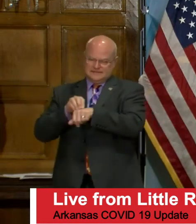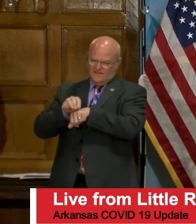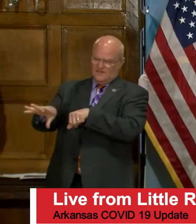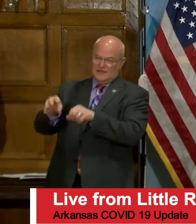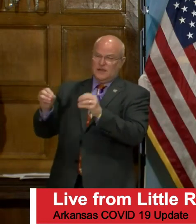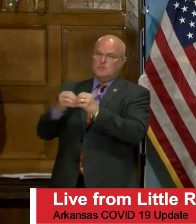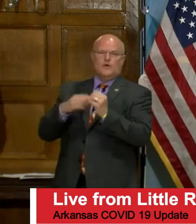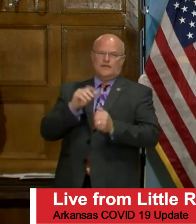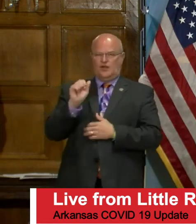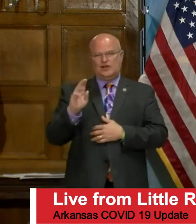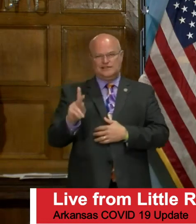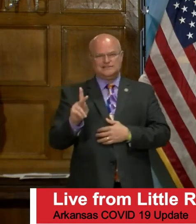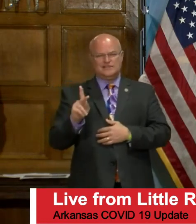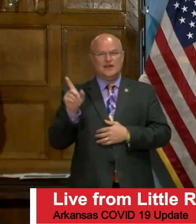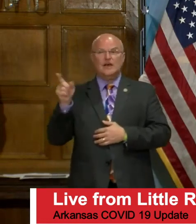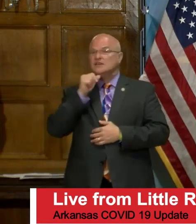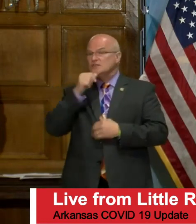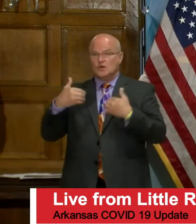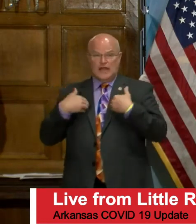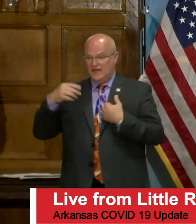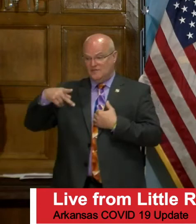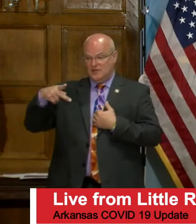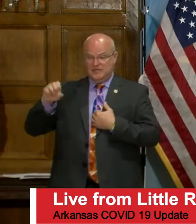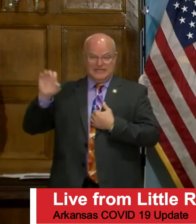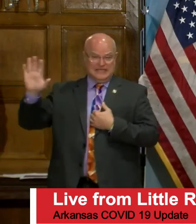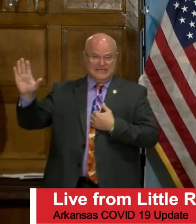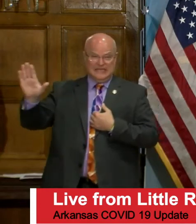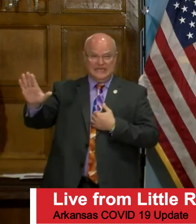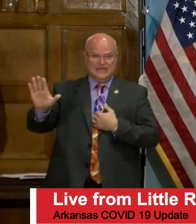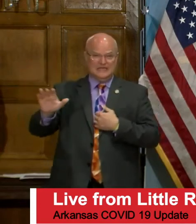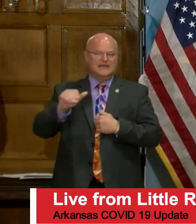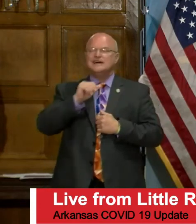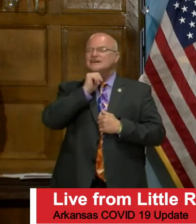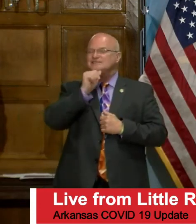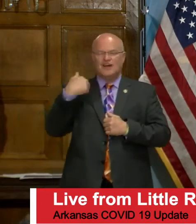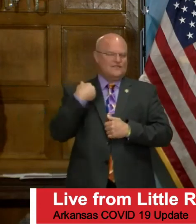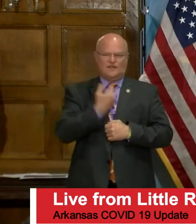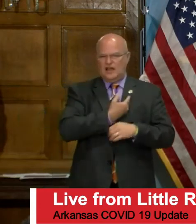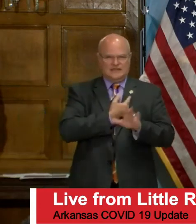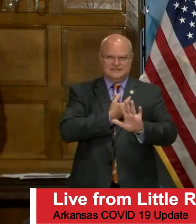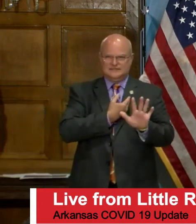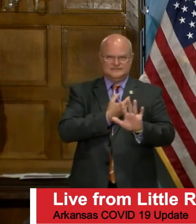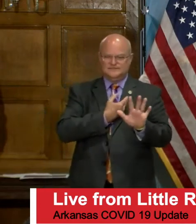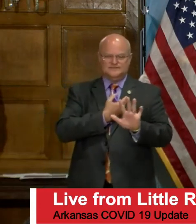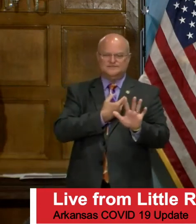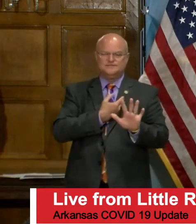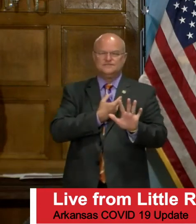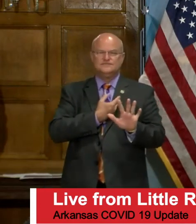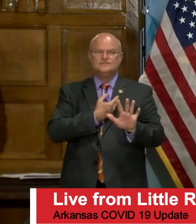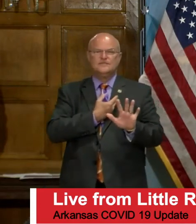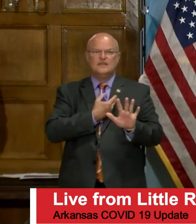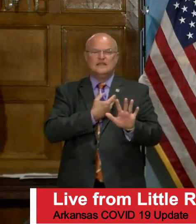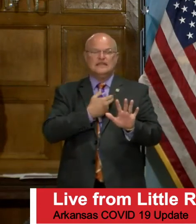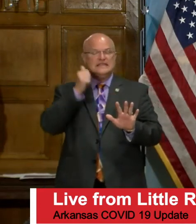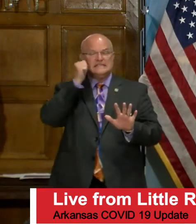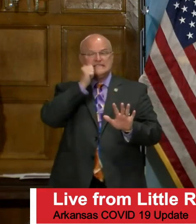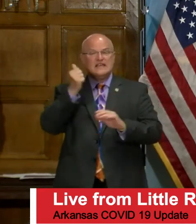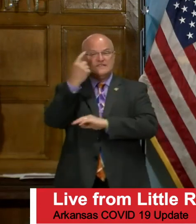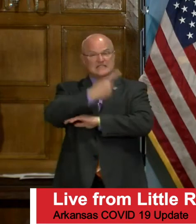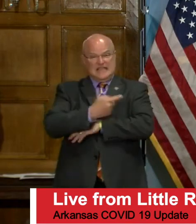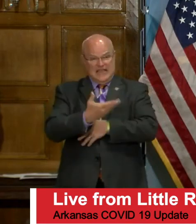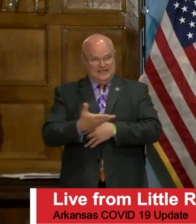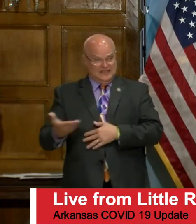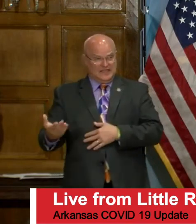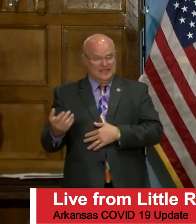affected more so than Arkansas, where they don't have PPE. That's not the case for any of our facilities that are affected. It's a day-by-day